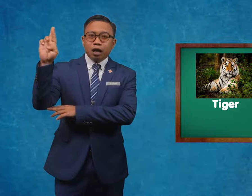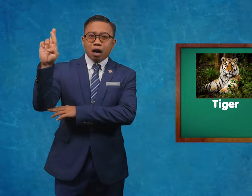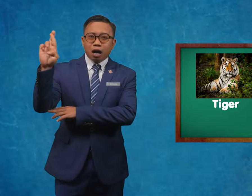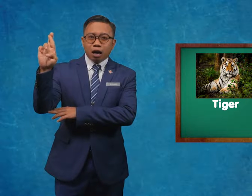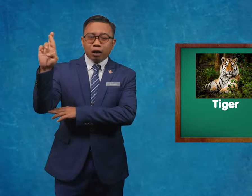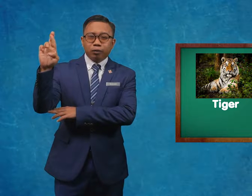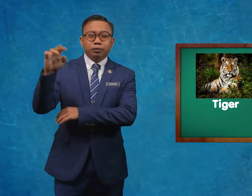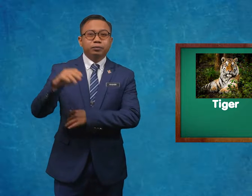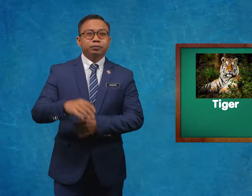T-I-G-E-R.